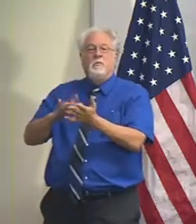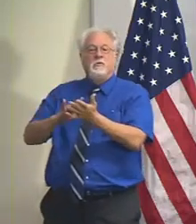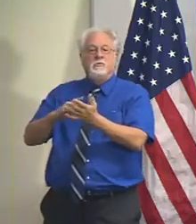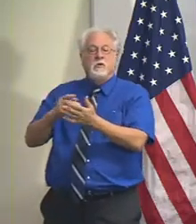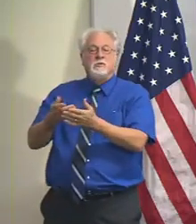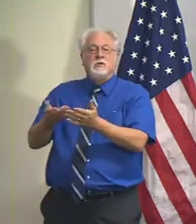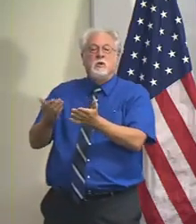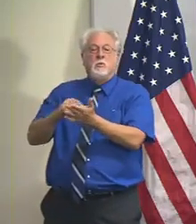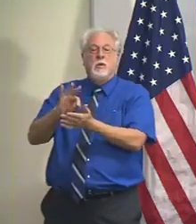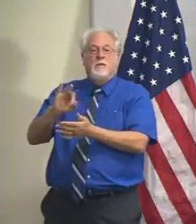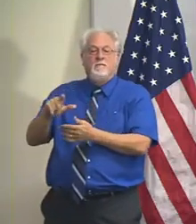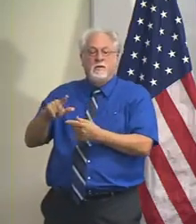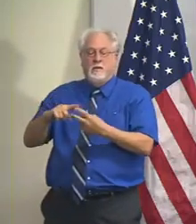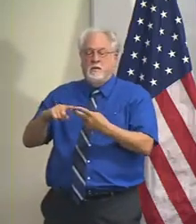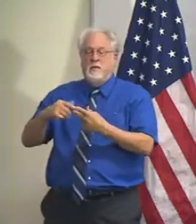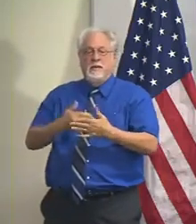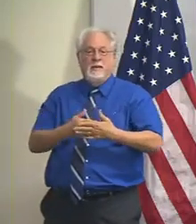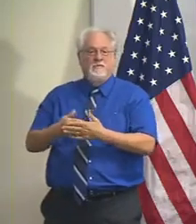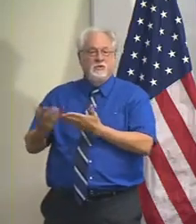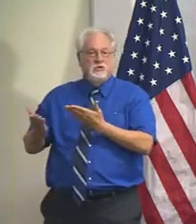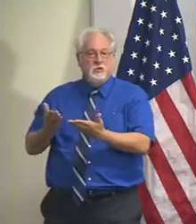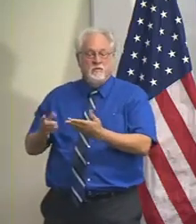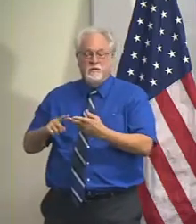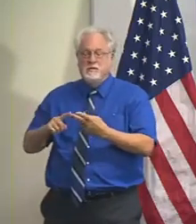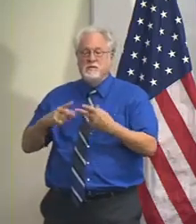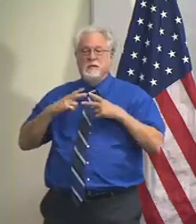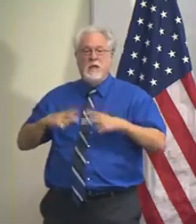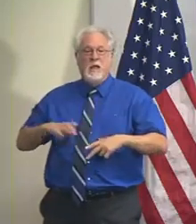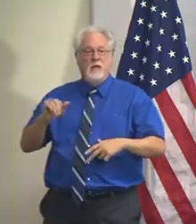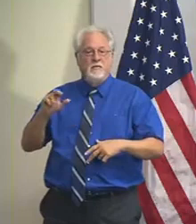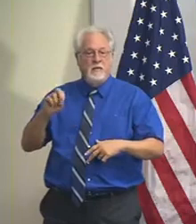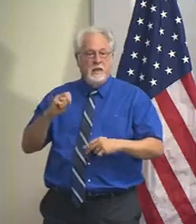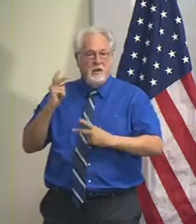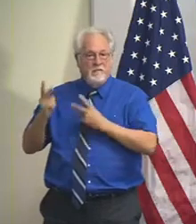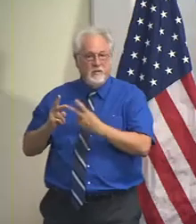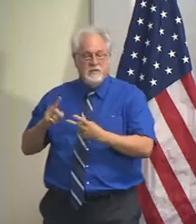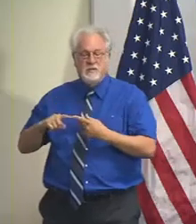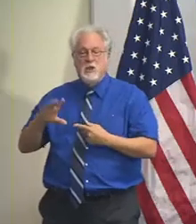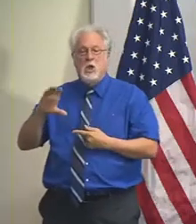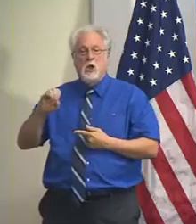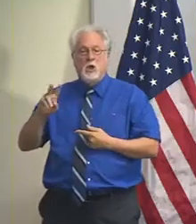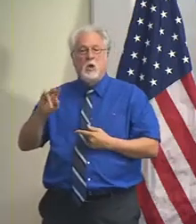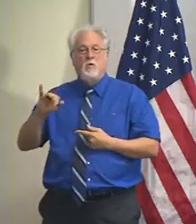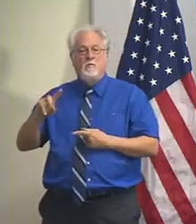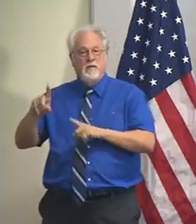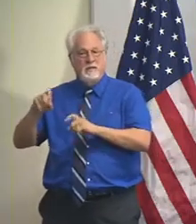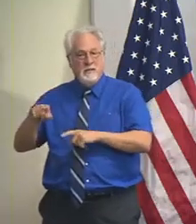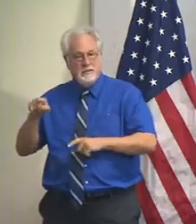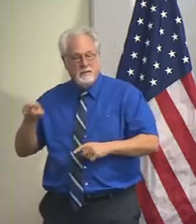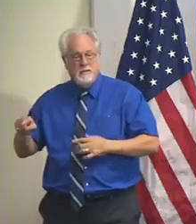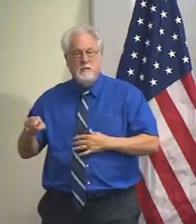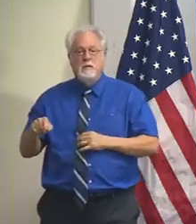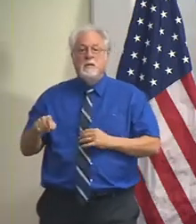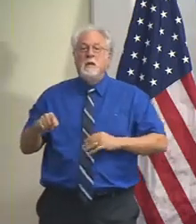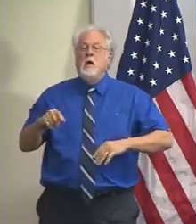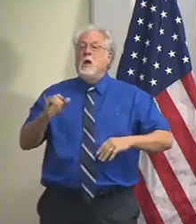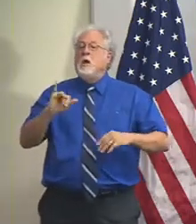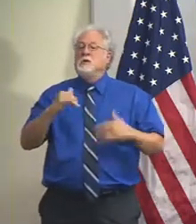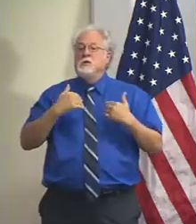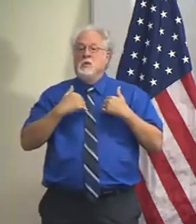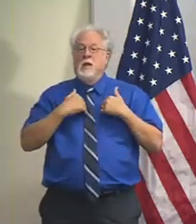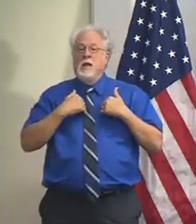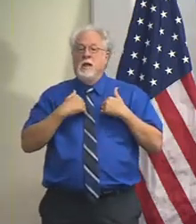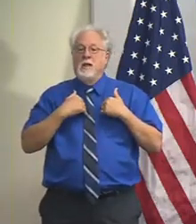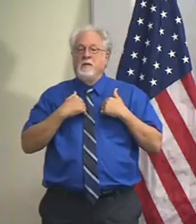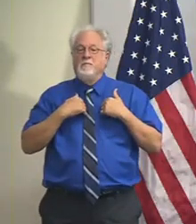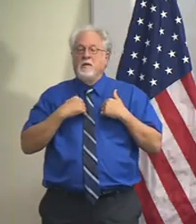infant service assistance, healthcare provider visits, COVID testing is available. They also have